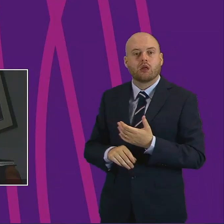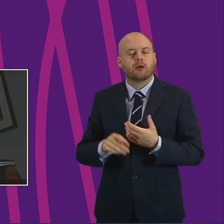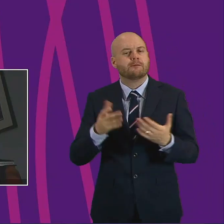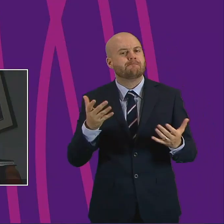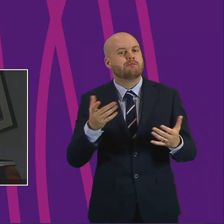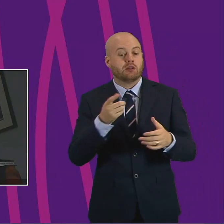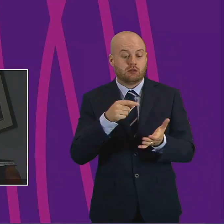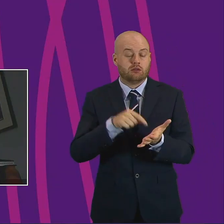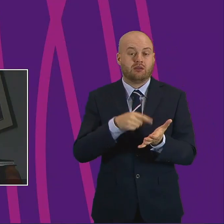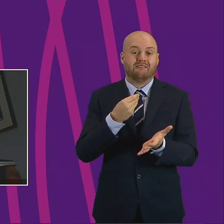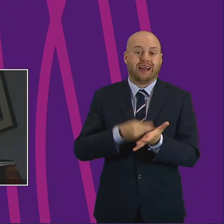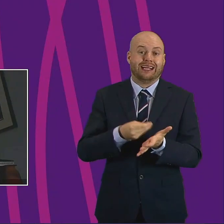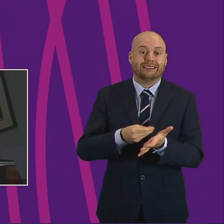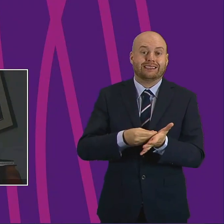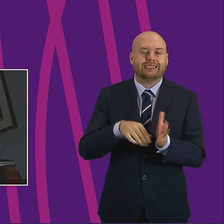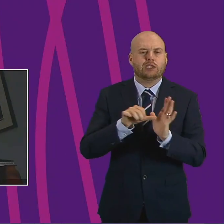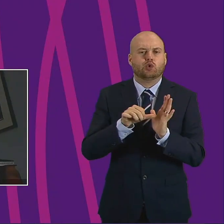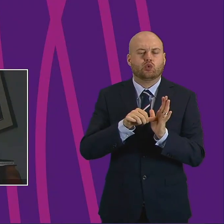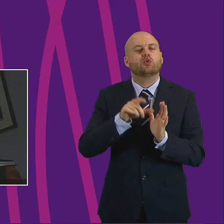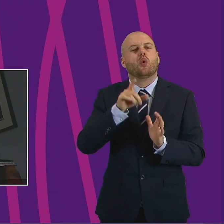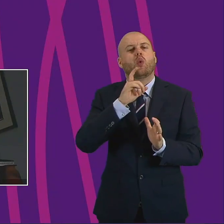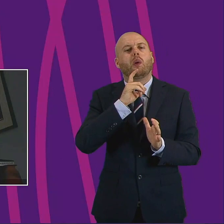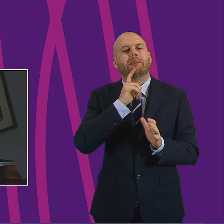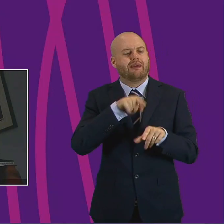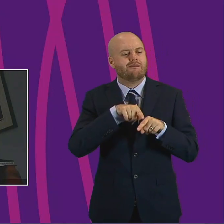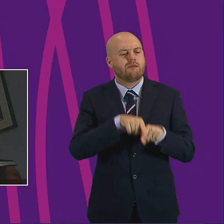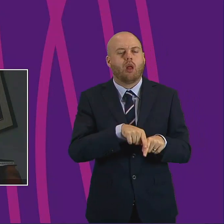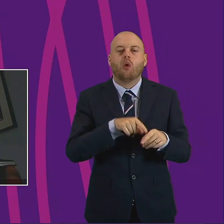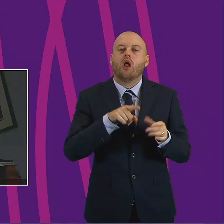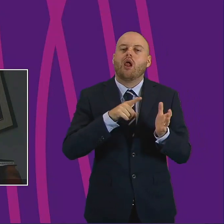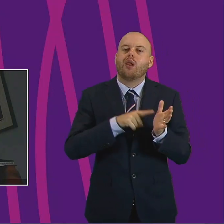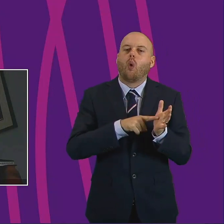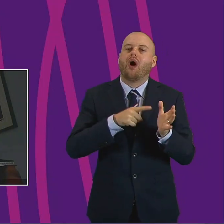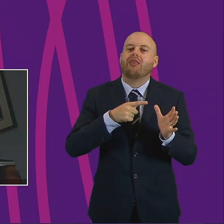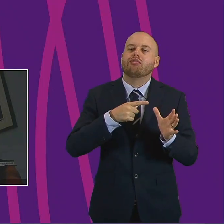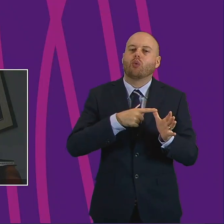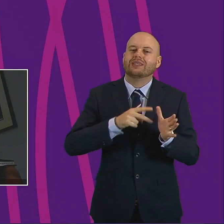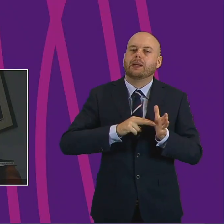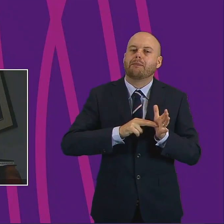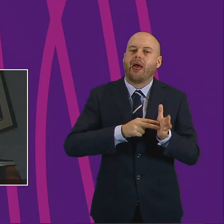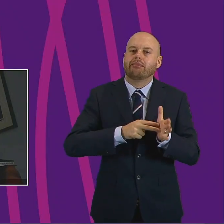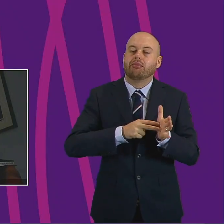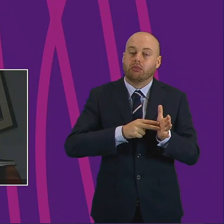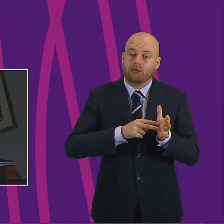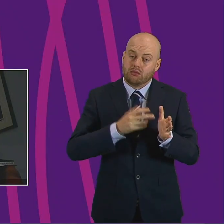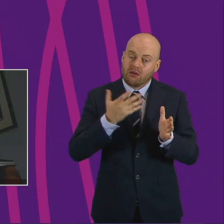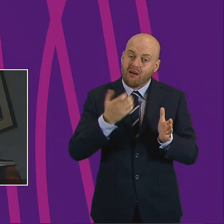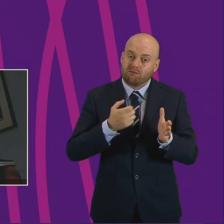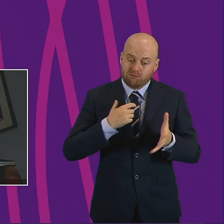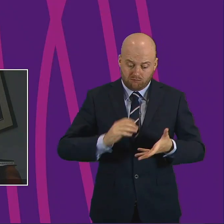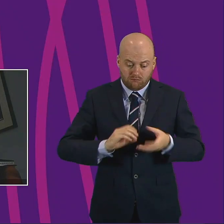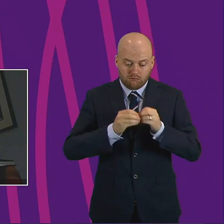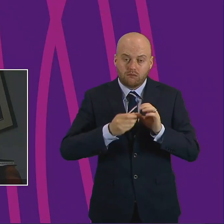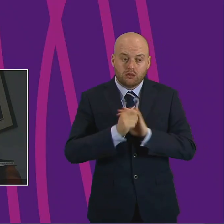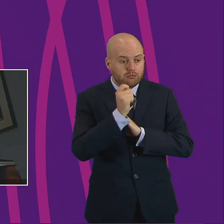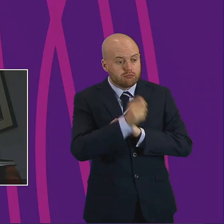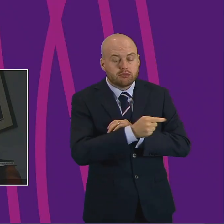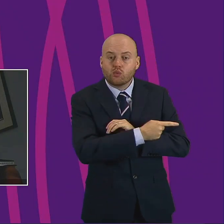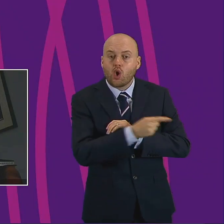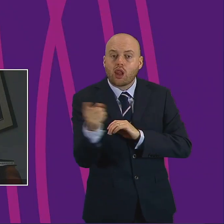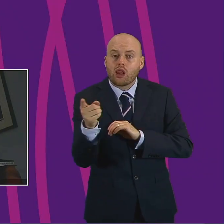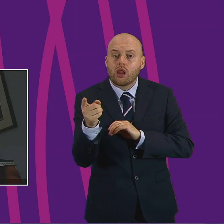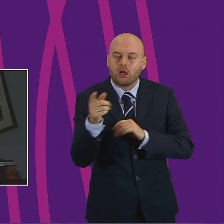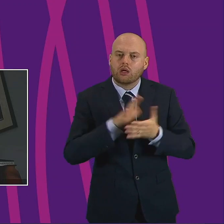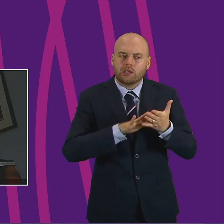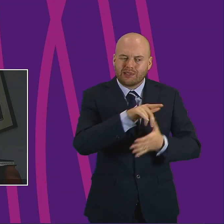the development of local authority plans to deliver the blended learning approach around the country. That commitment was